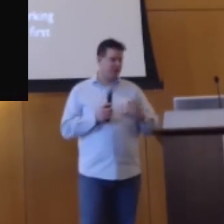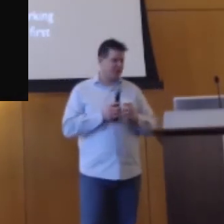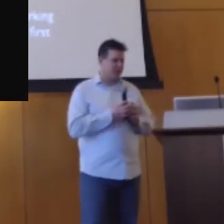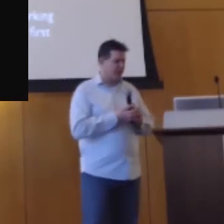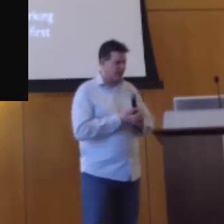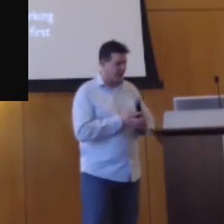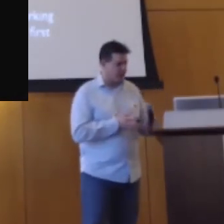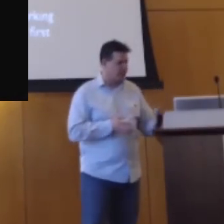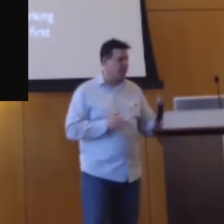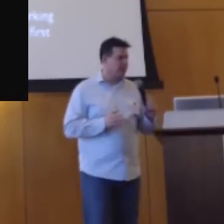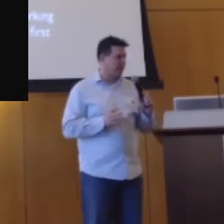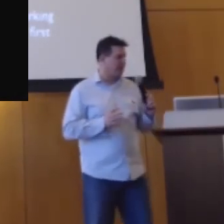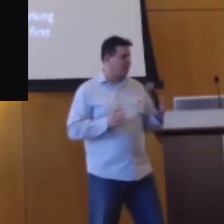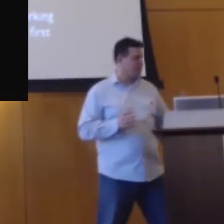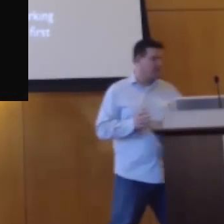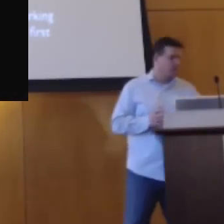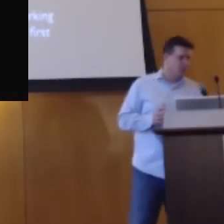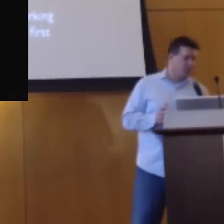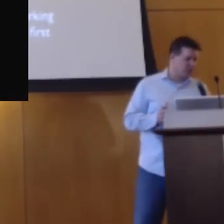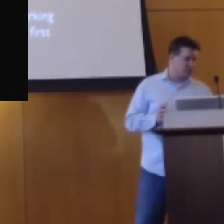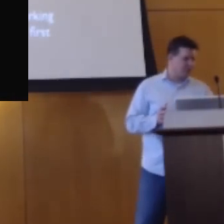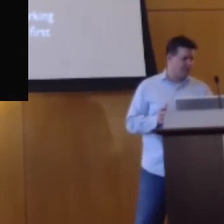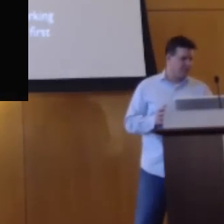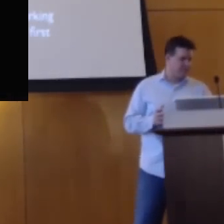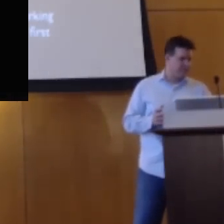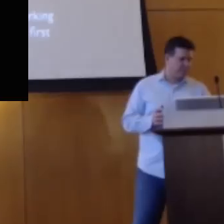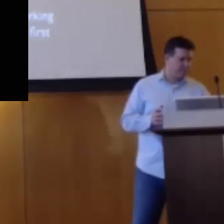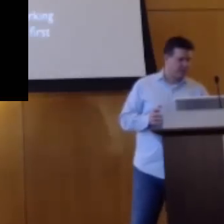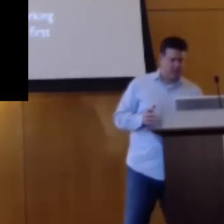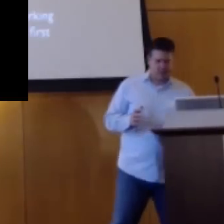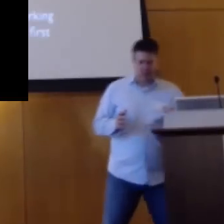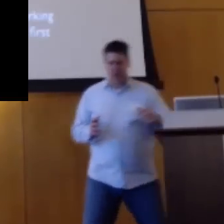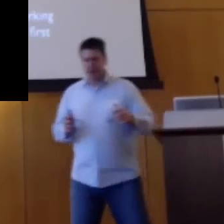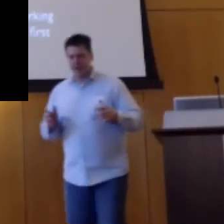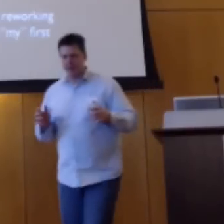proud to say that. I would say that in my language, world first. It looks like this.